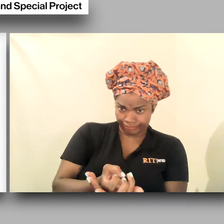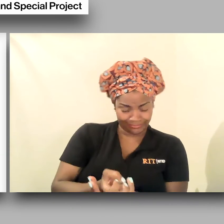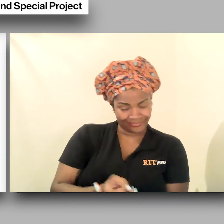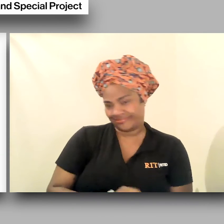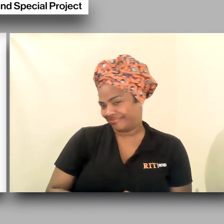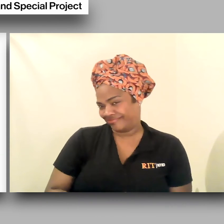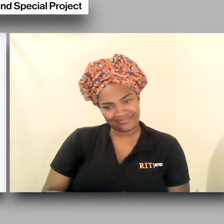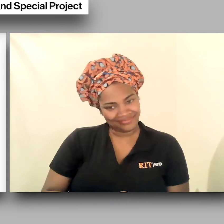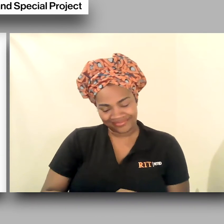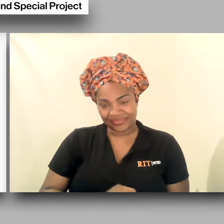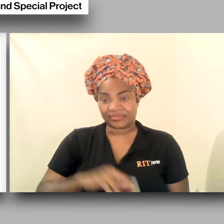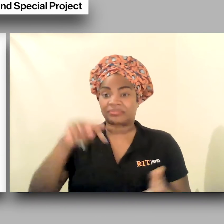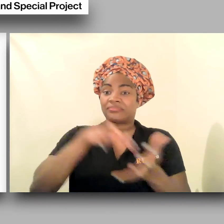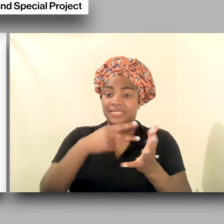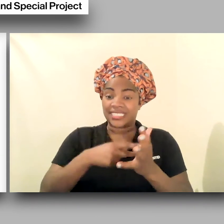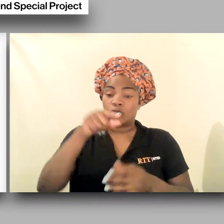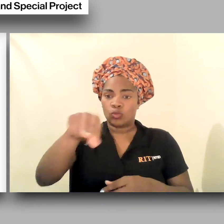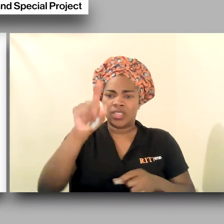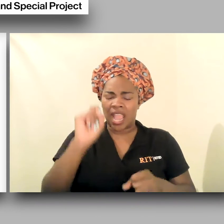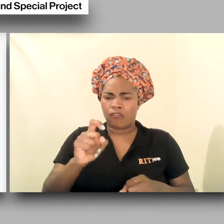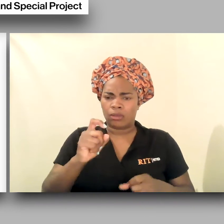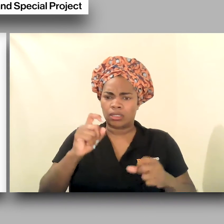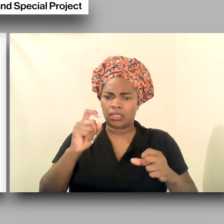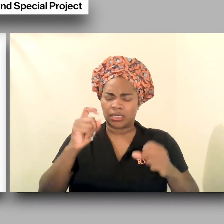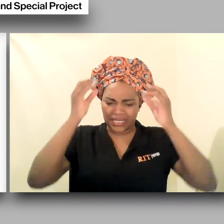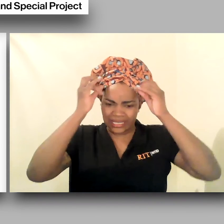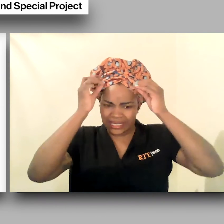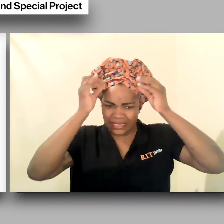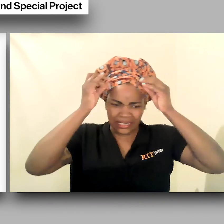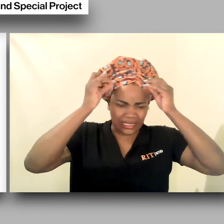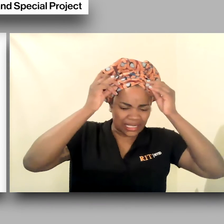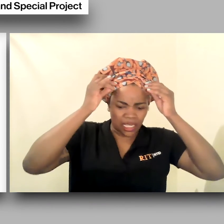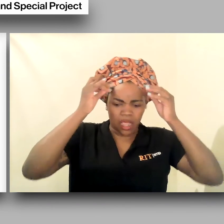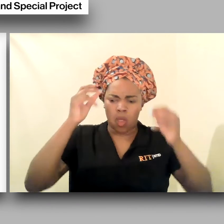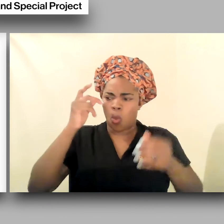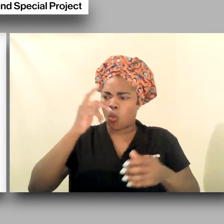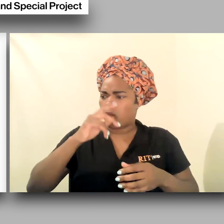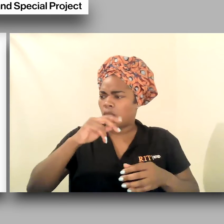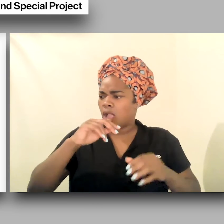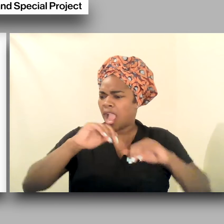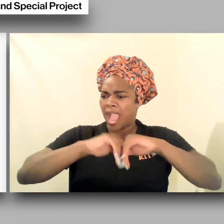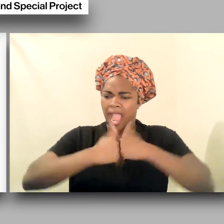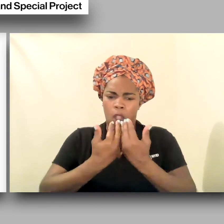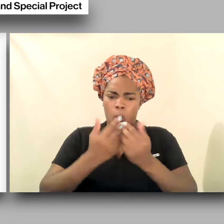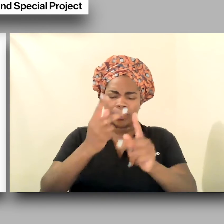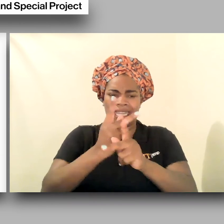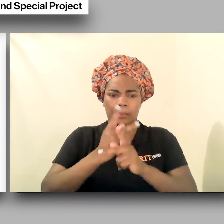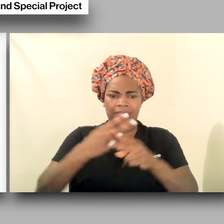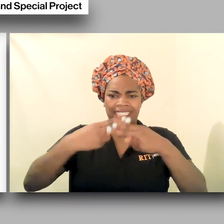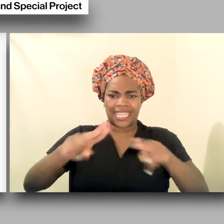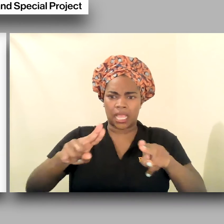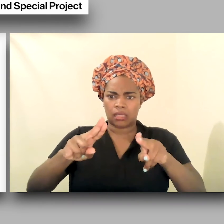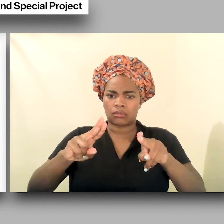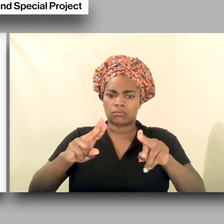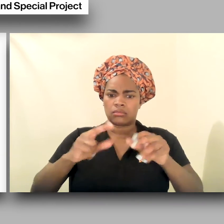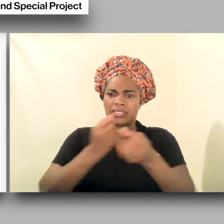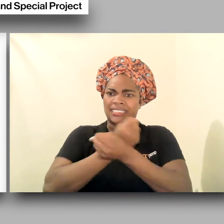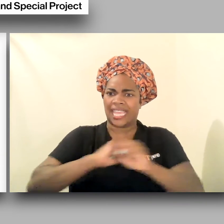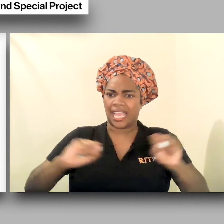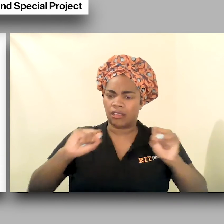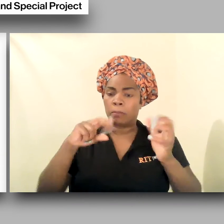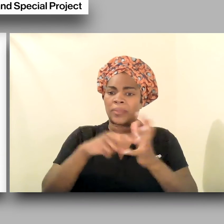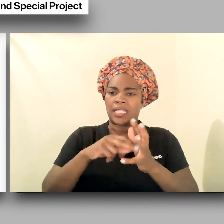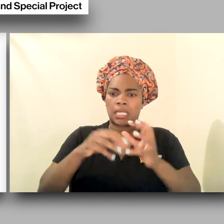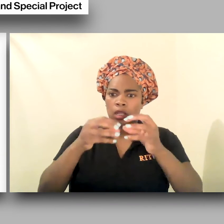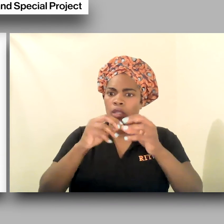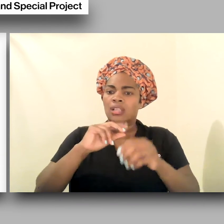have to think about how to keep the egg safe, meaning that after it's been dropped,